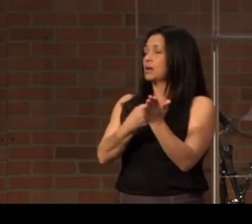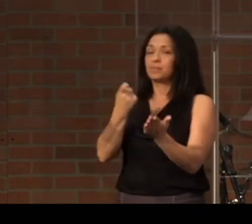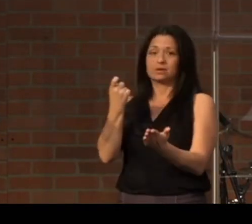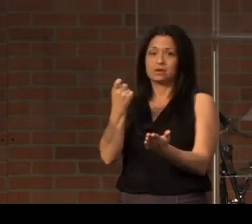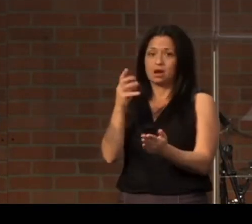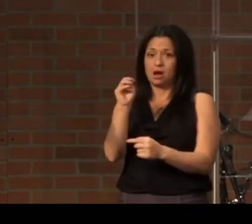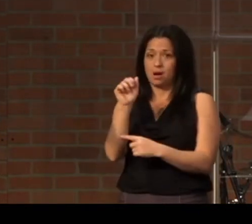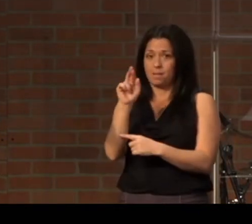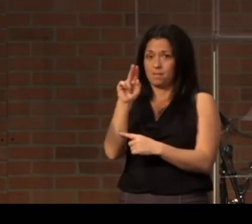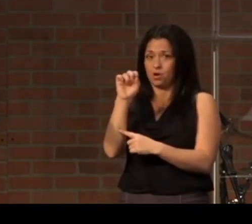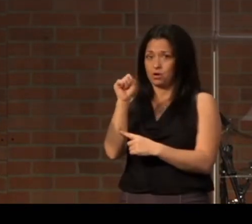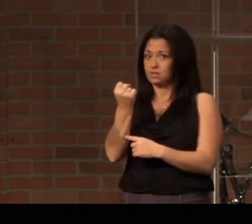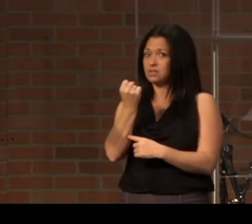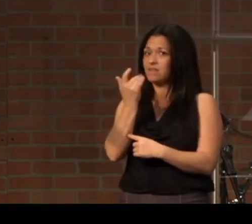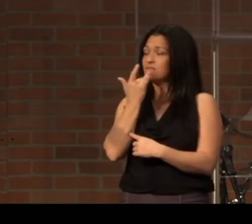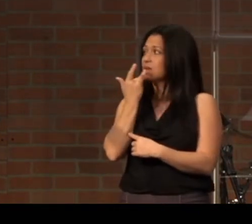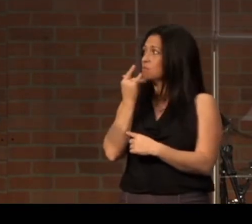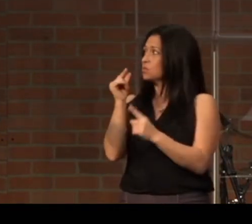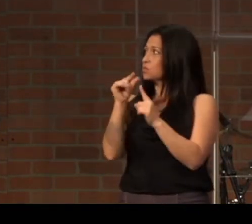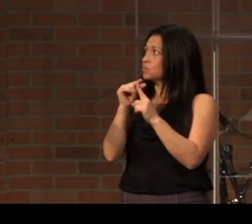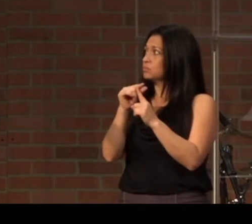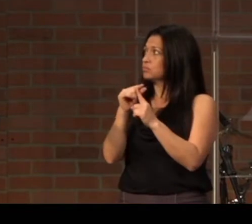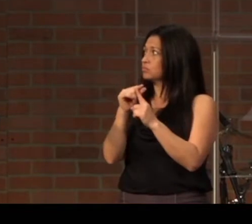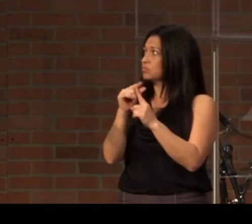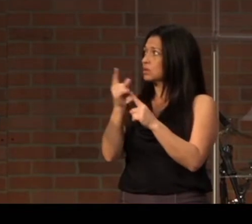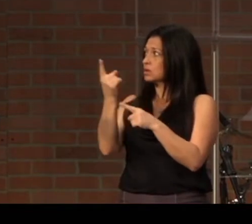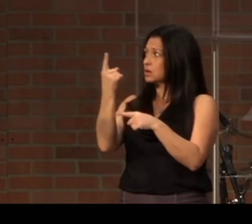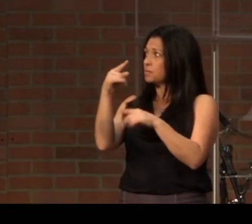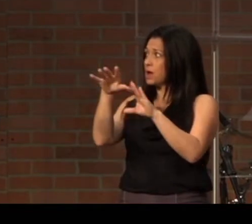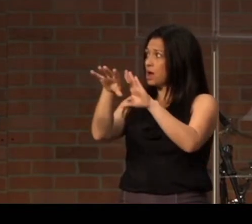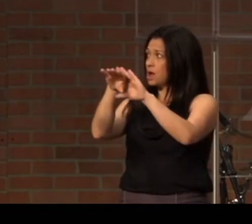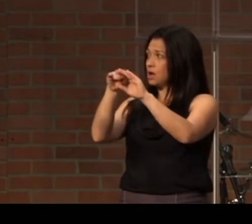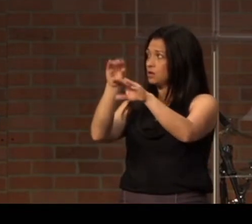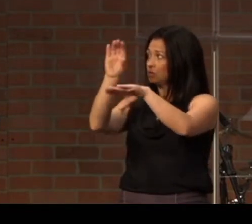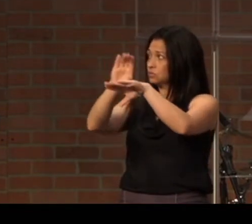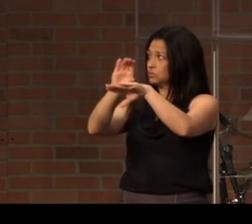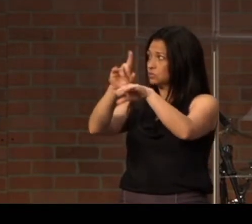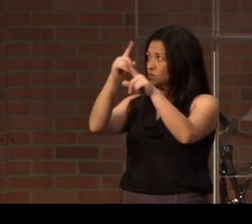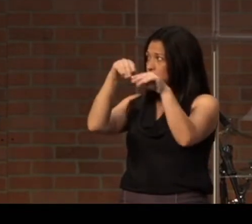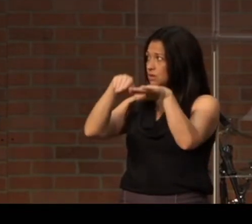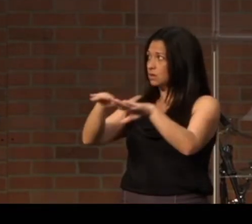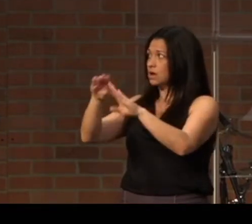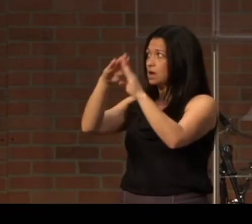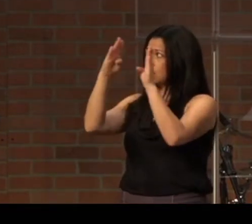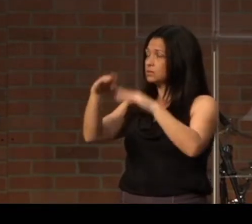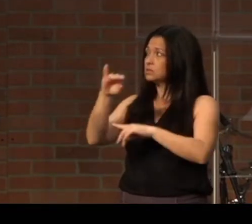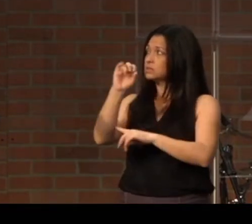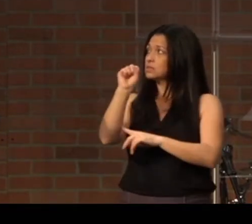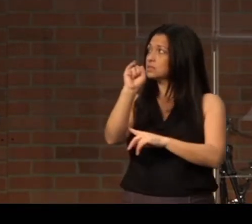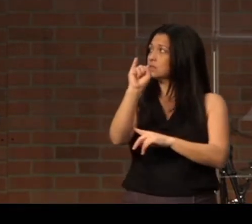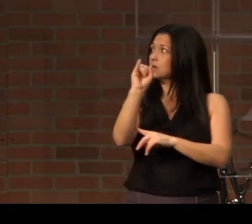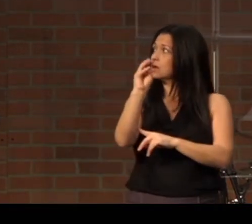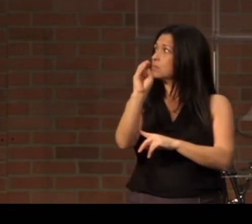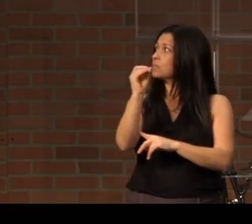right? And immediately after they came out of the synagogue, they came into the house of Simon and Andrew with James and John.